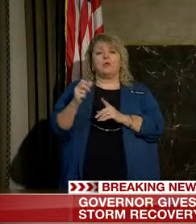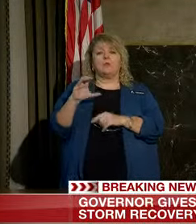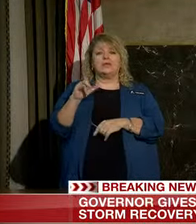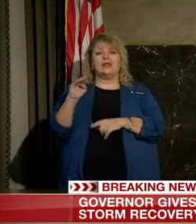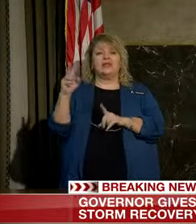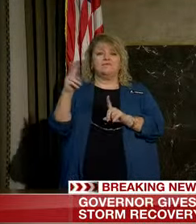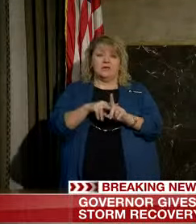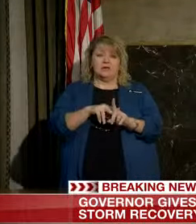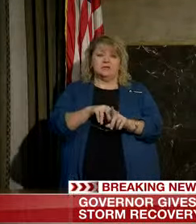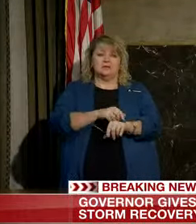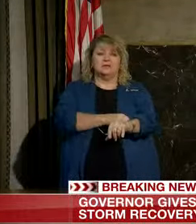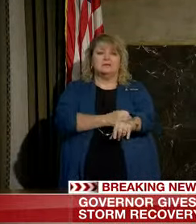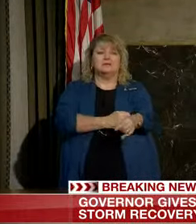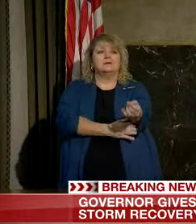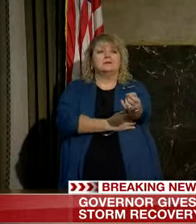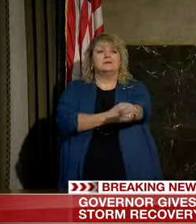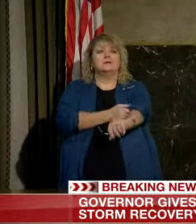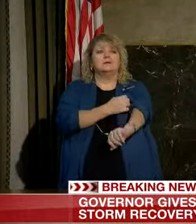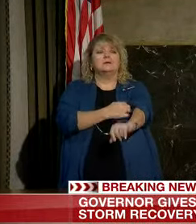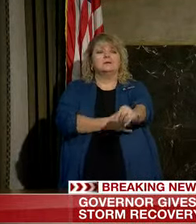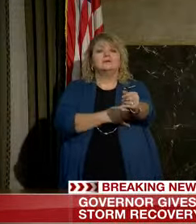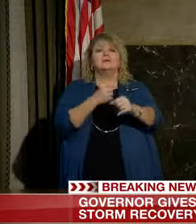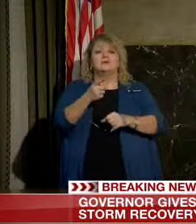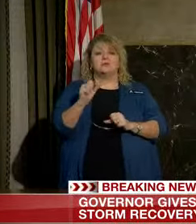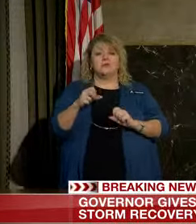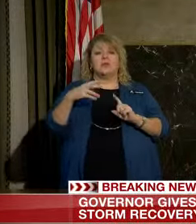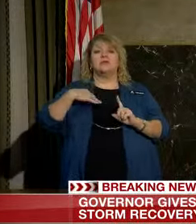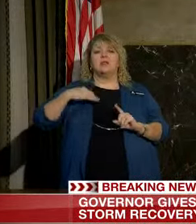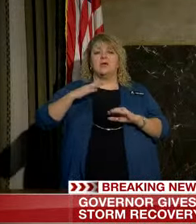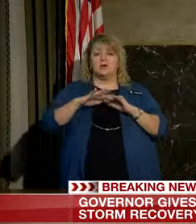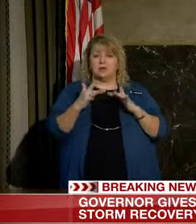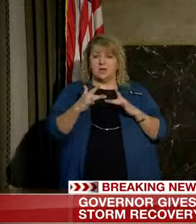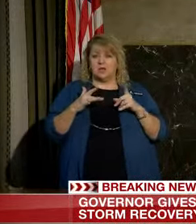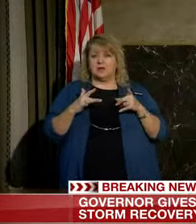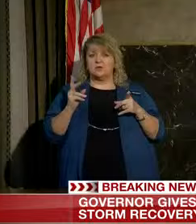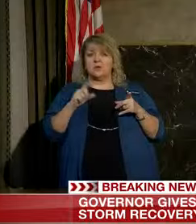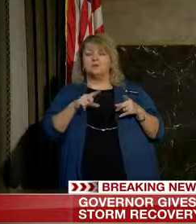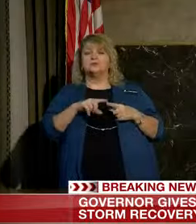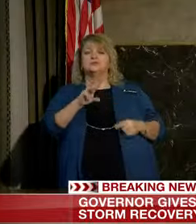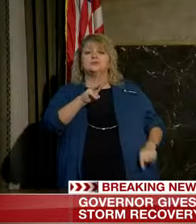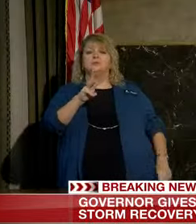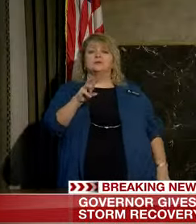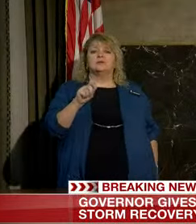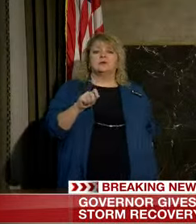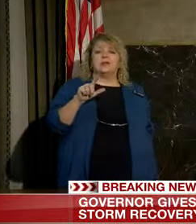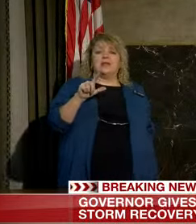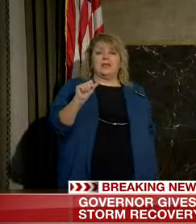after Hurricane Ida. You can apply online by going to